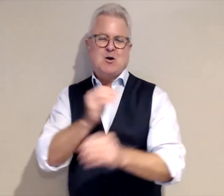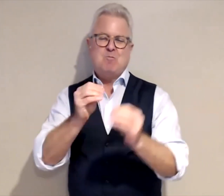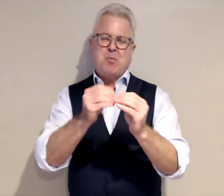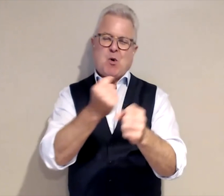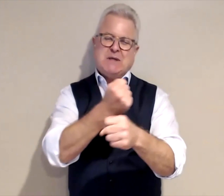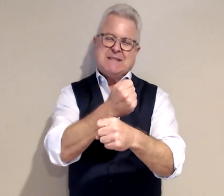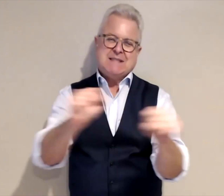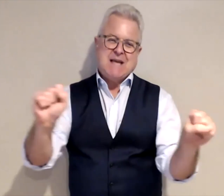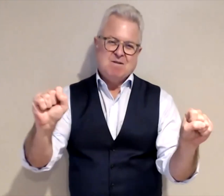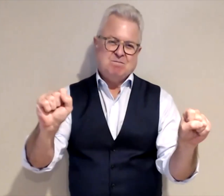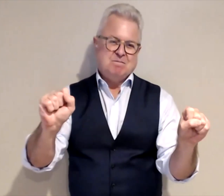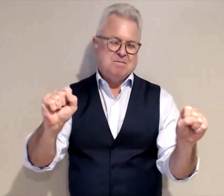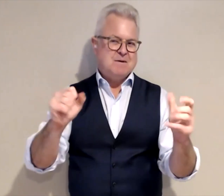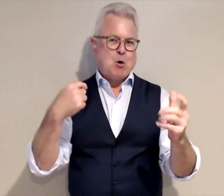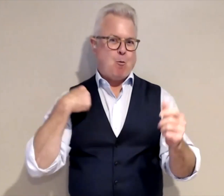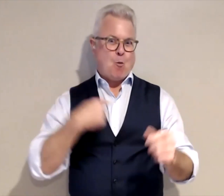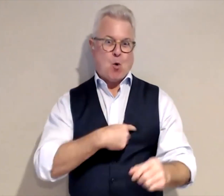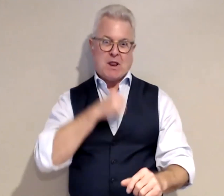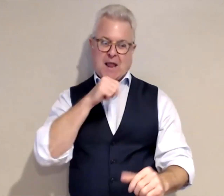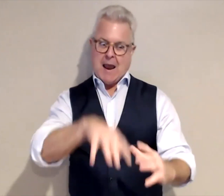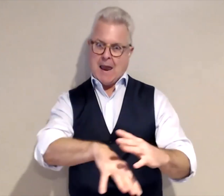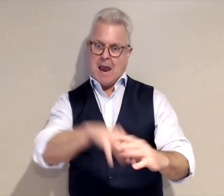that everyone at the party is vaccinated to be safe,